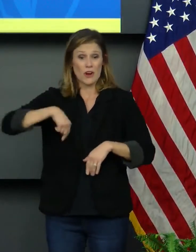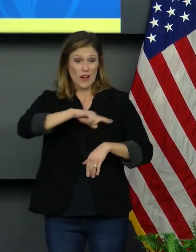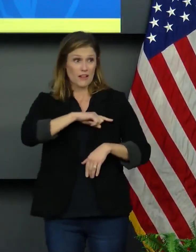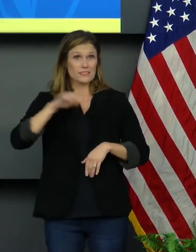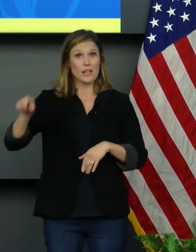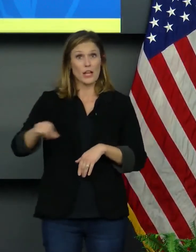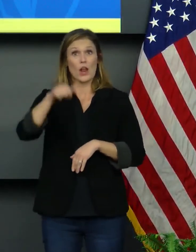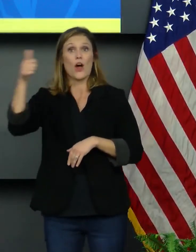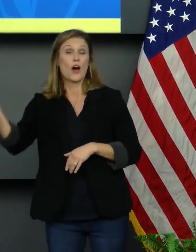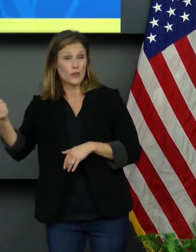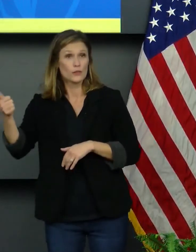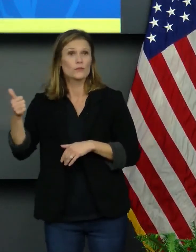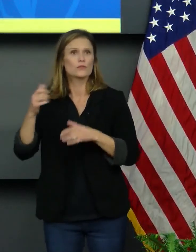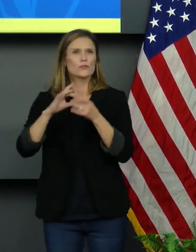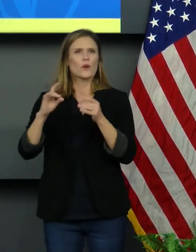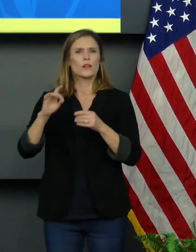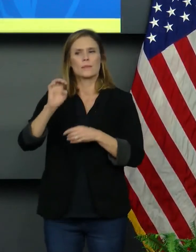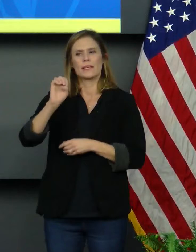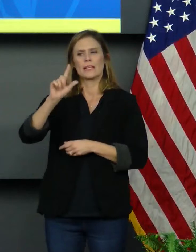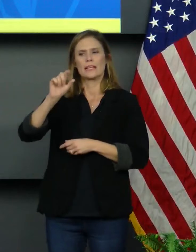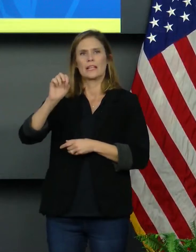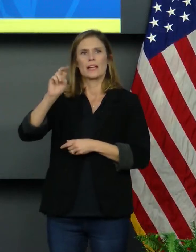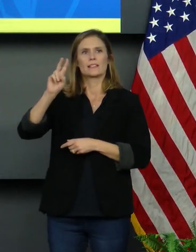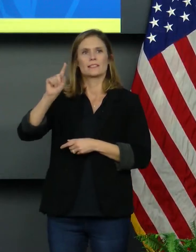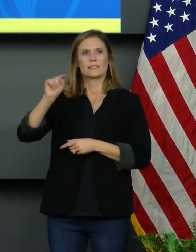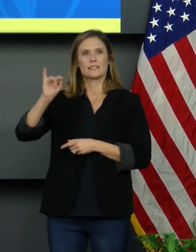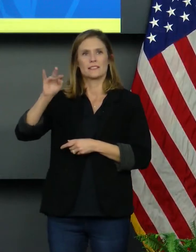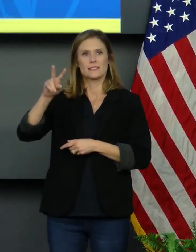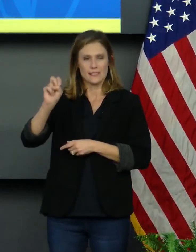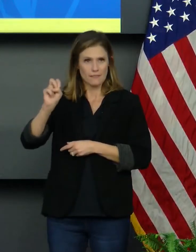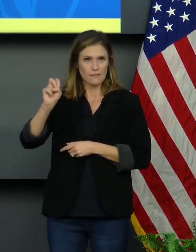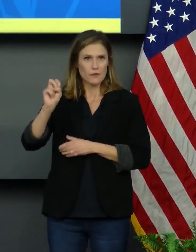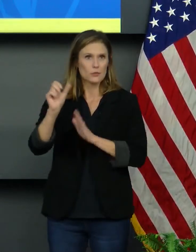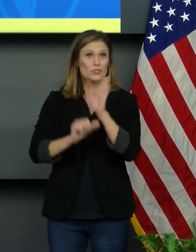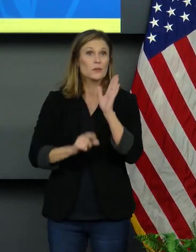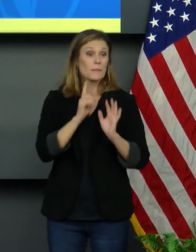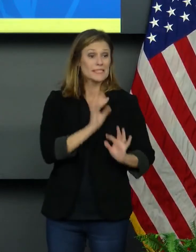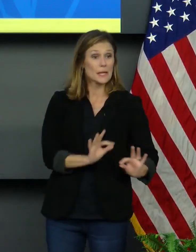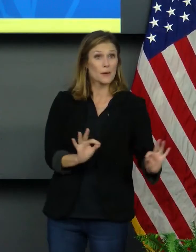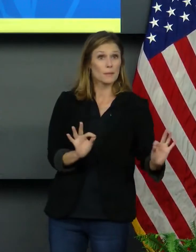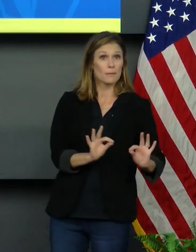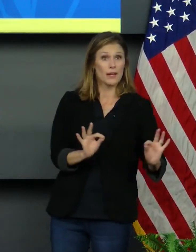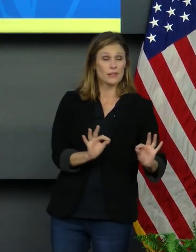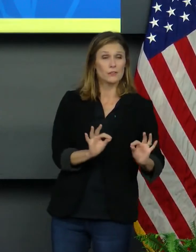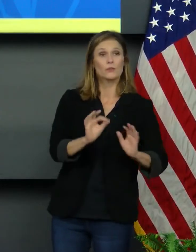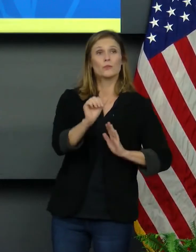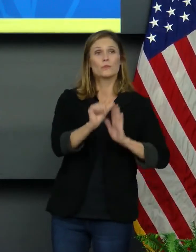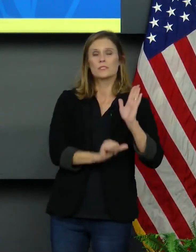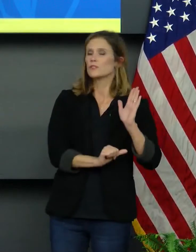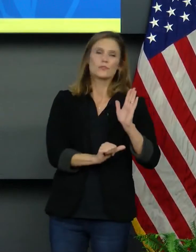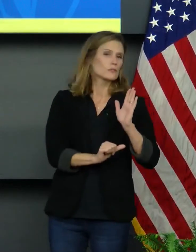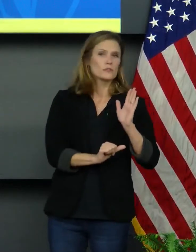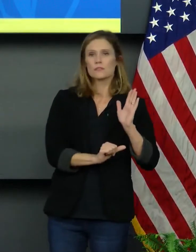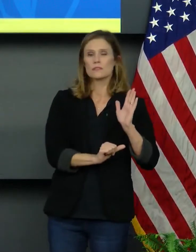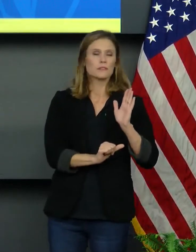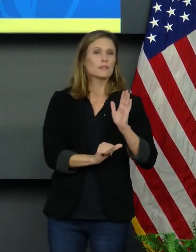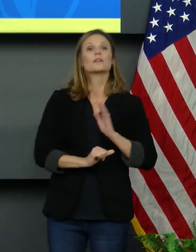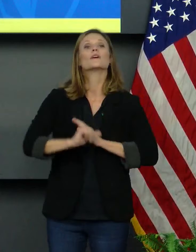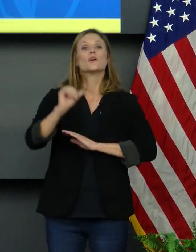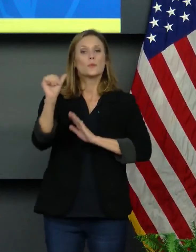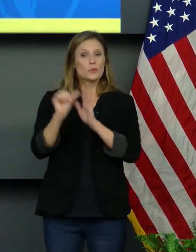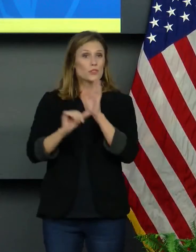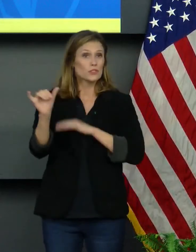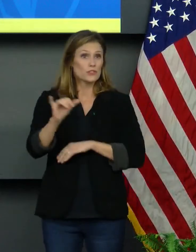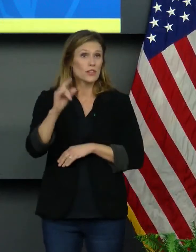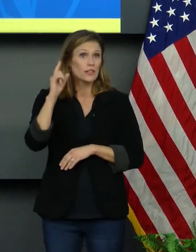others call them elective procedures. That doesn't mean just a minor procedure that's happening. These are procedures,